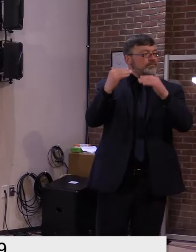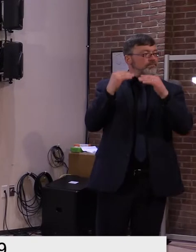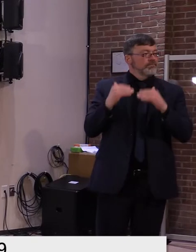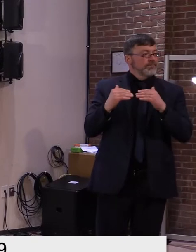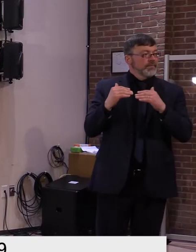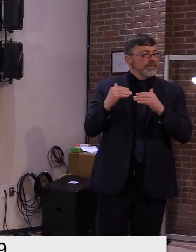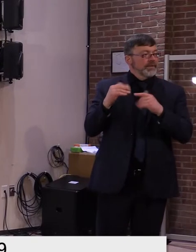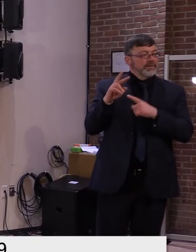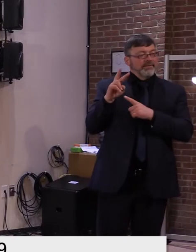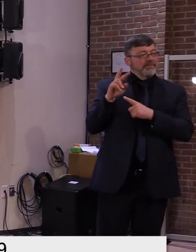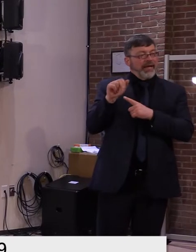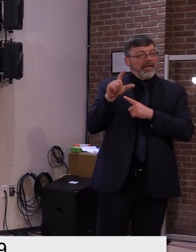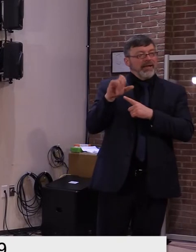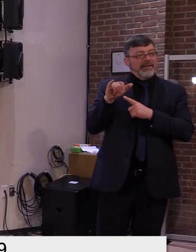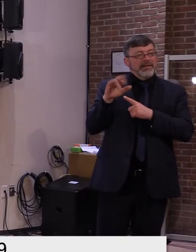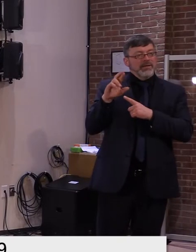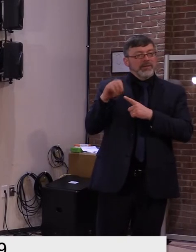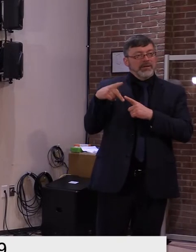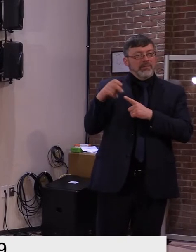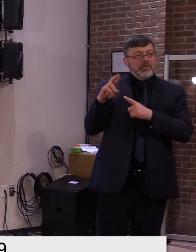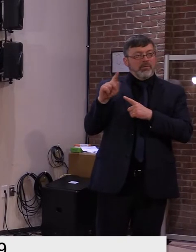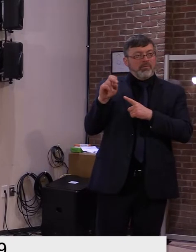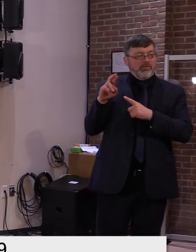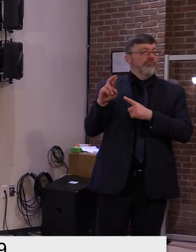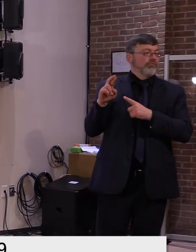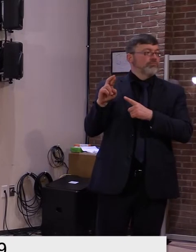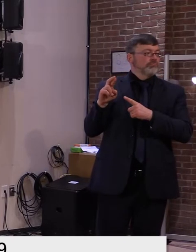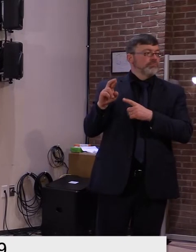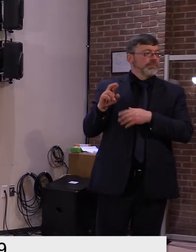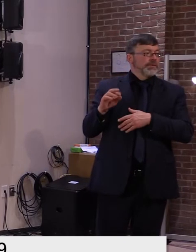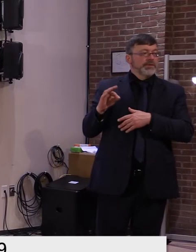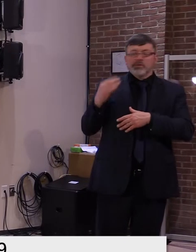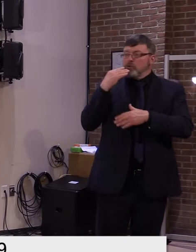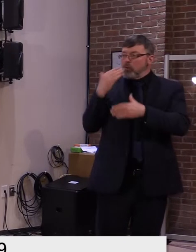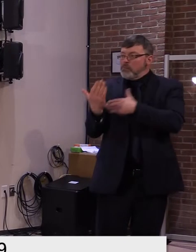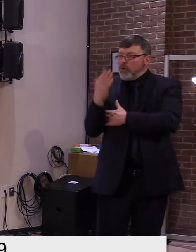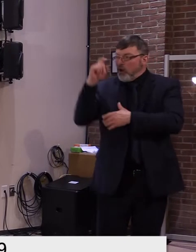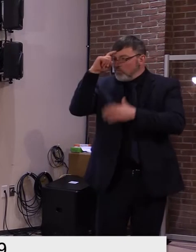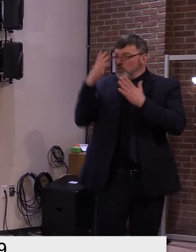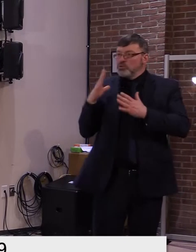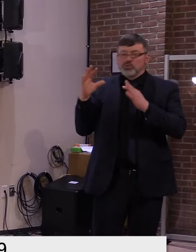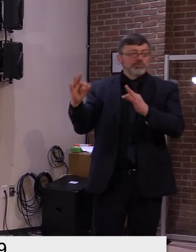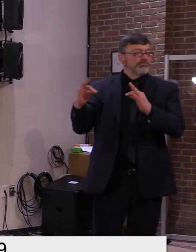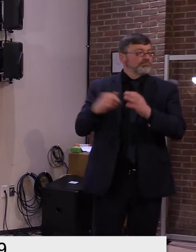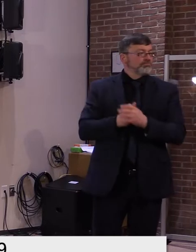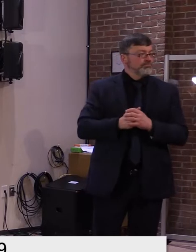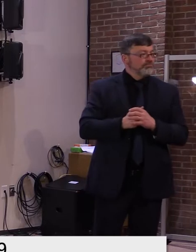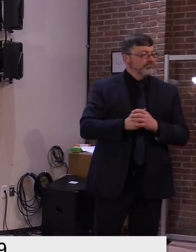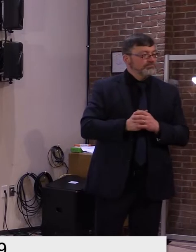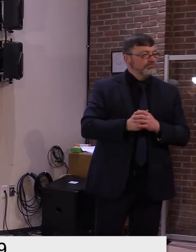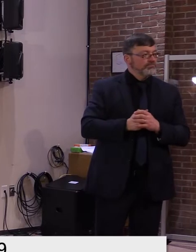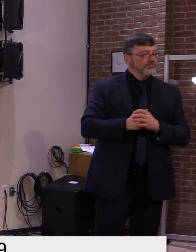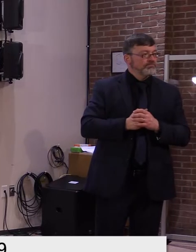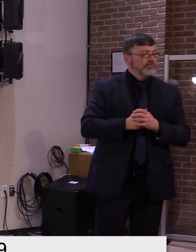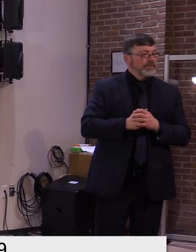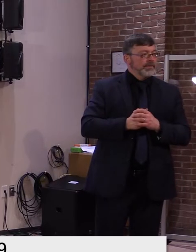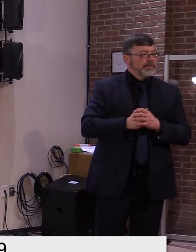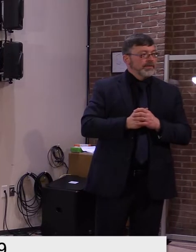Good afternoon. Good morning, I guess it still is. Governor Scott, is there a specific metric that you're